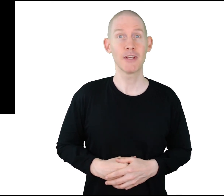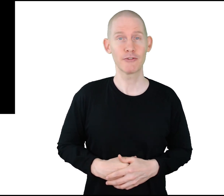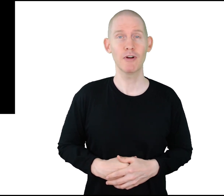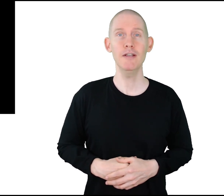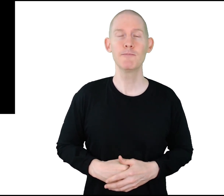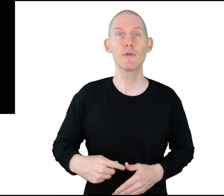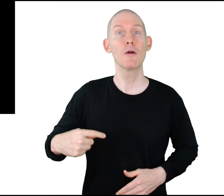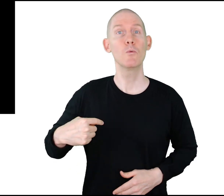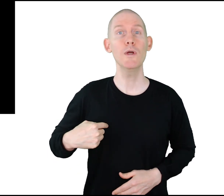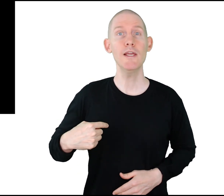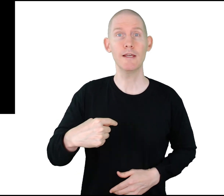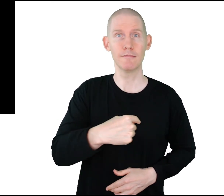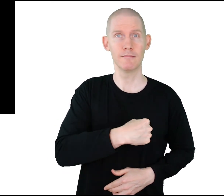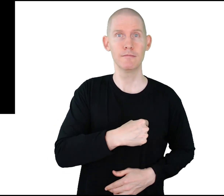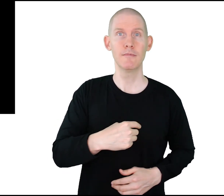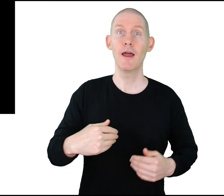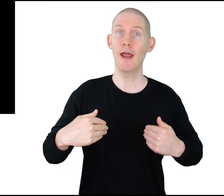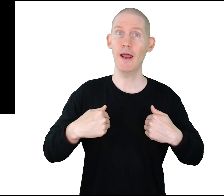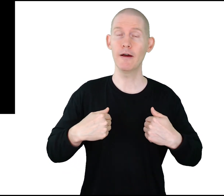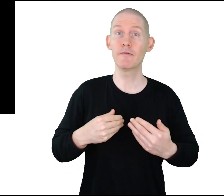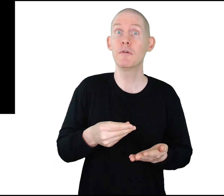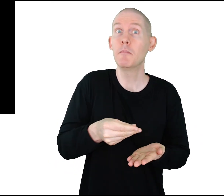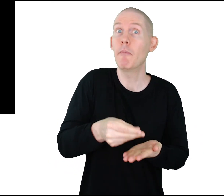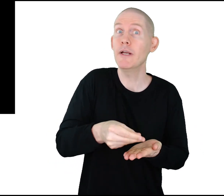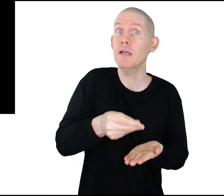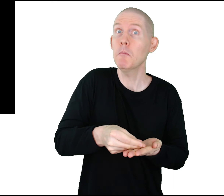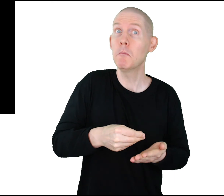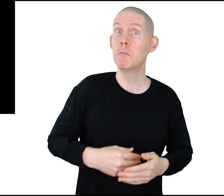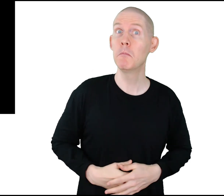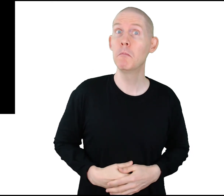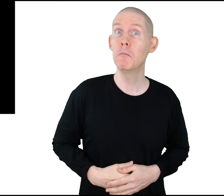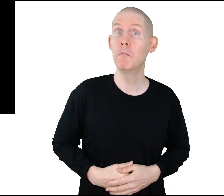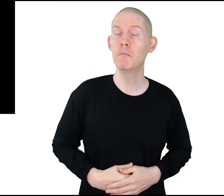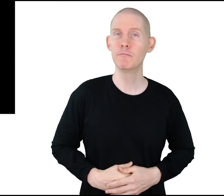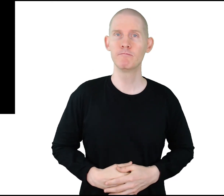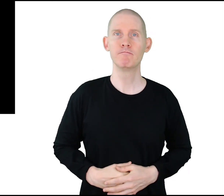That's right. We have money.